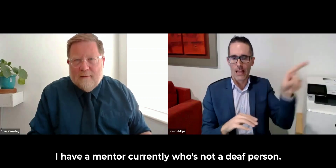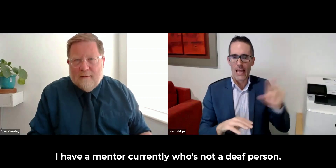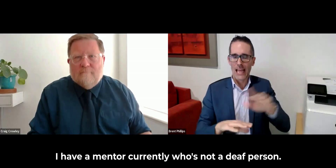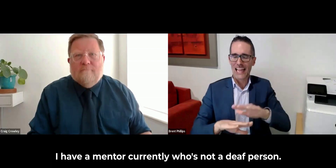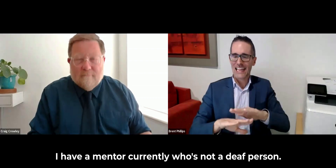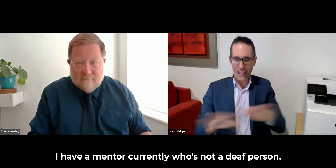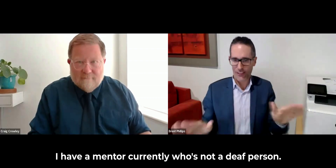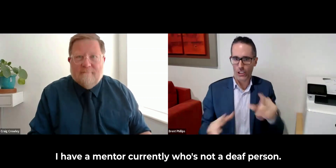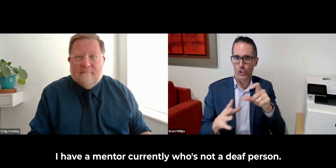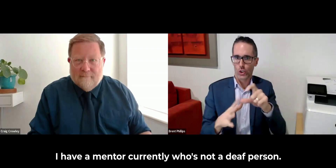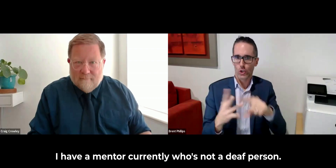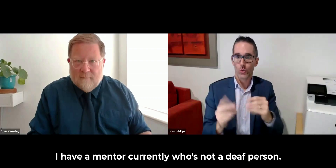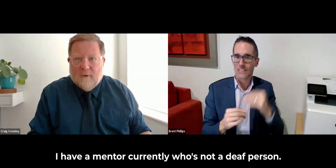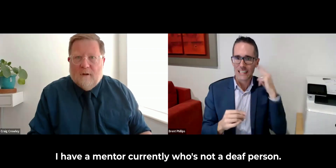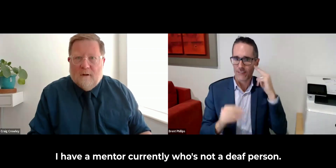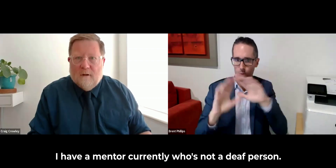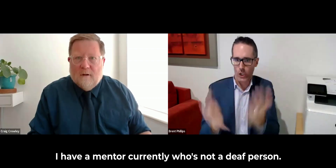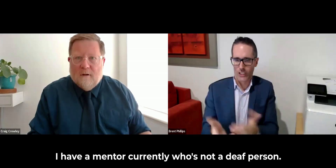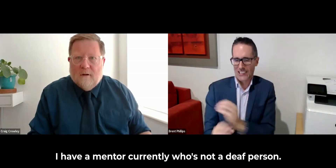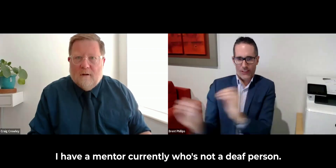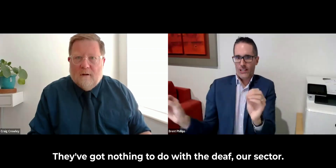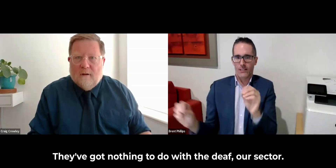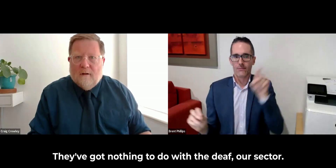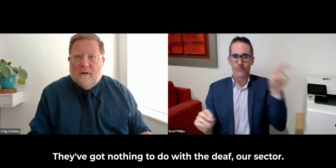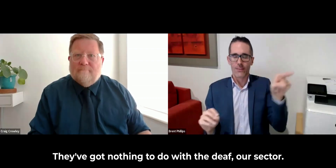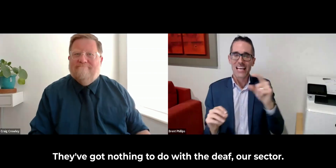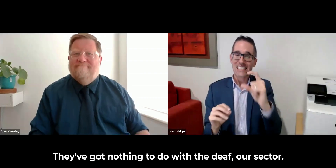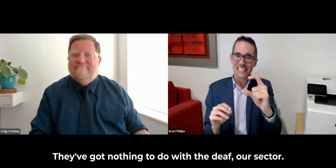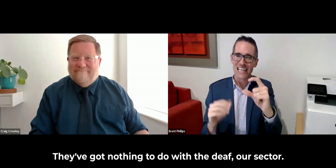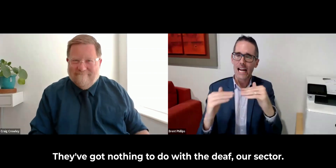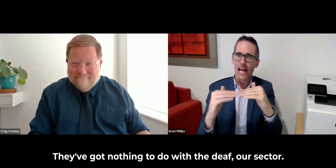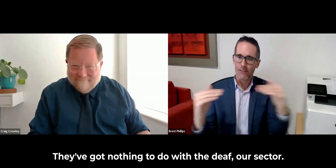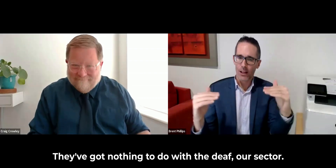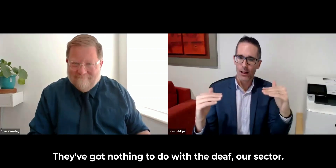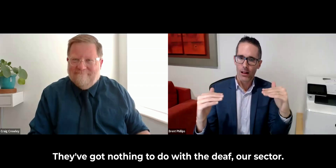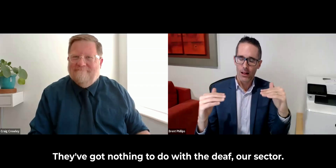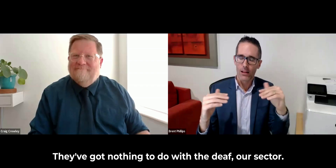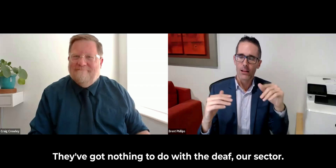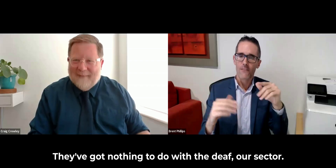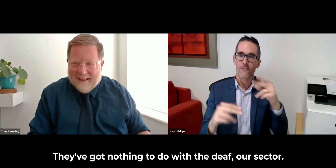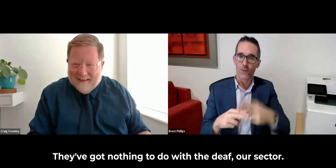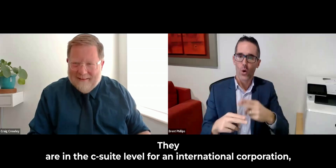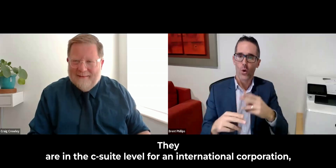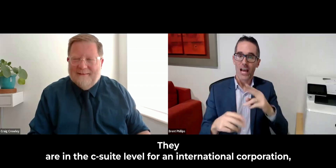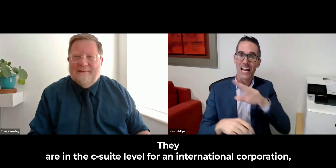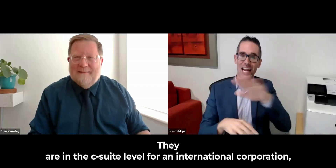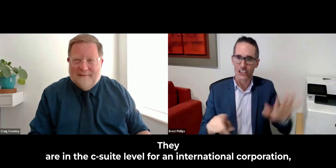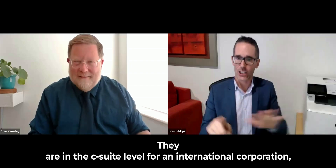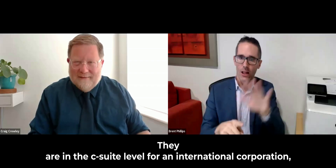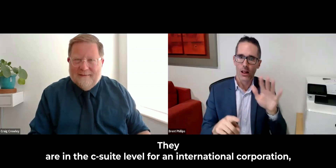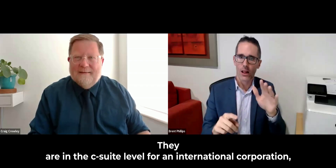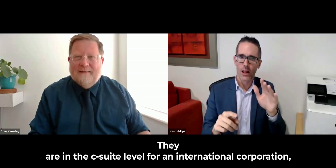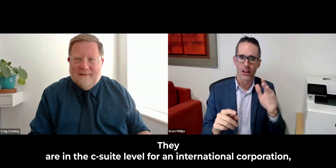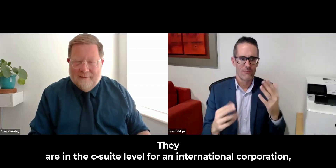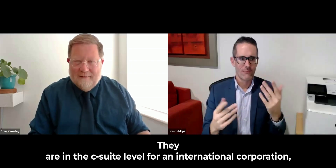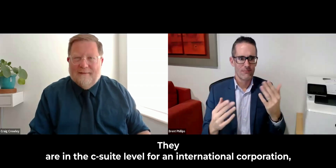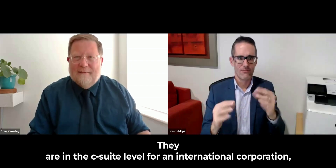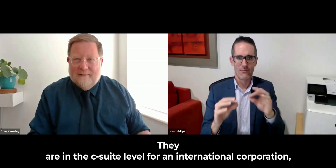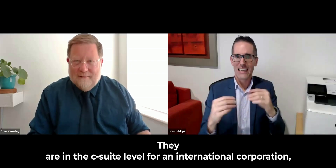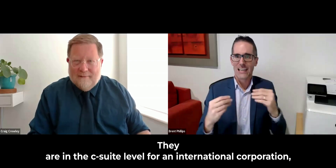have a mentor currently who's not a deaf person. They've got nothing to do with the deaf sector. They are in the C-suite